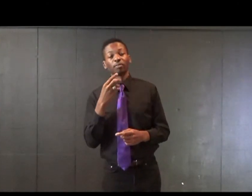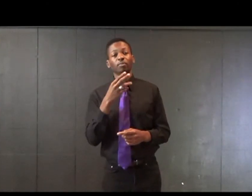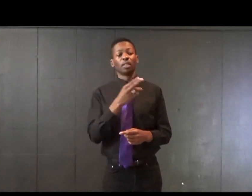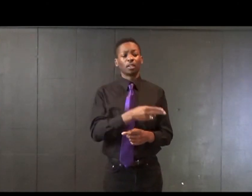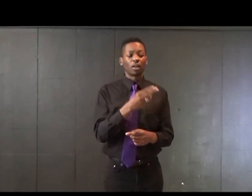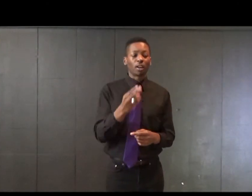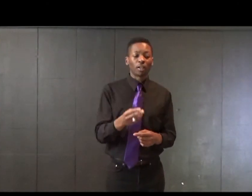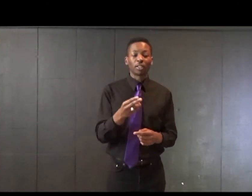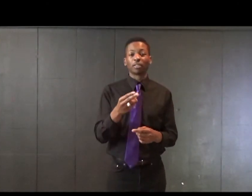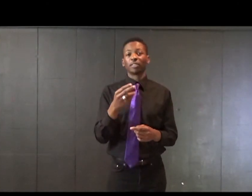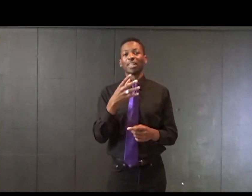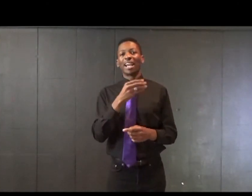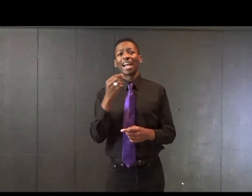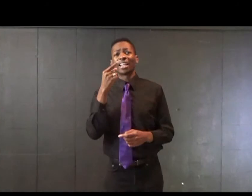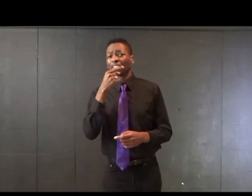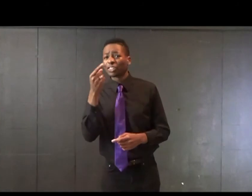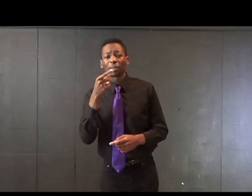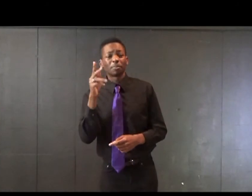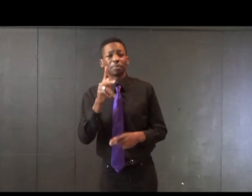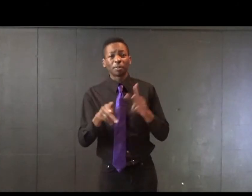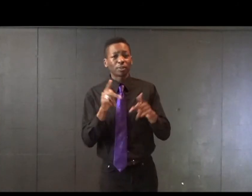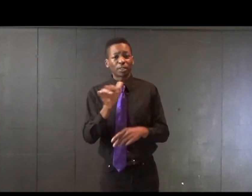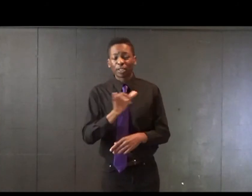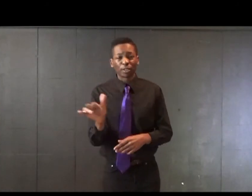And I'm talking about not just deaf, but part of hearing and hearing as well.